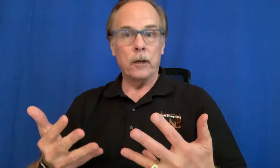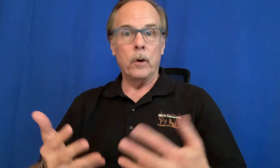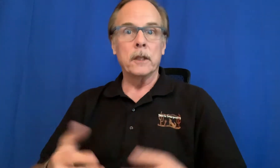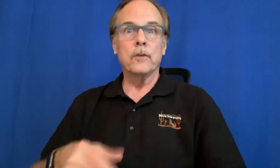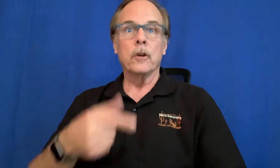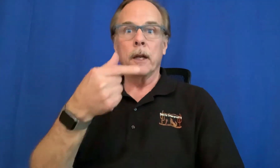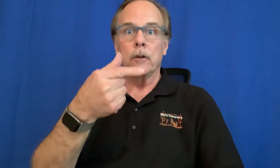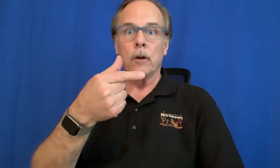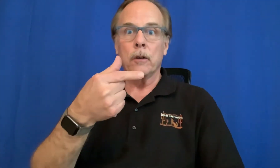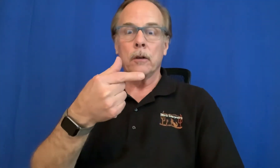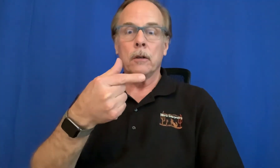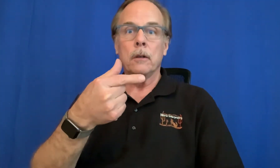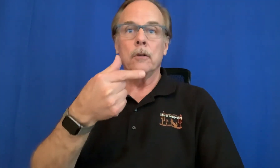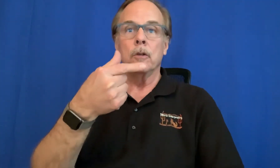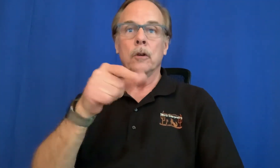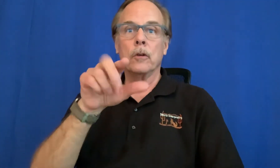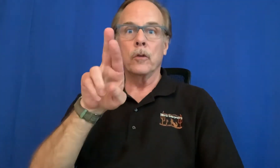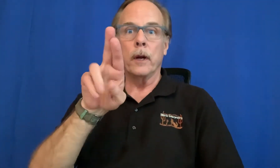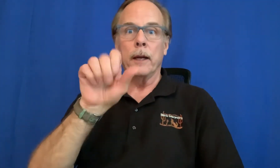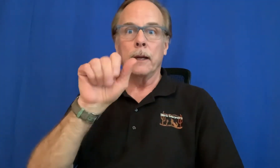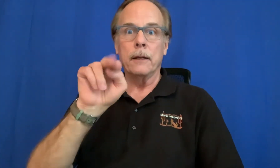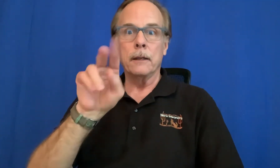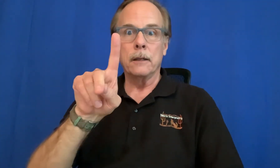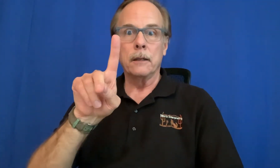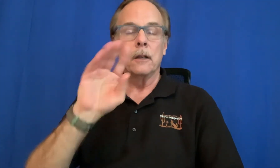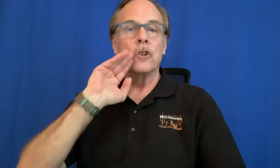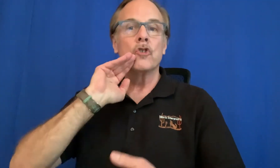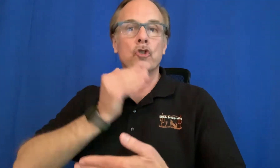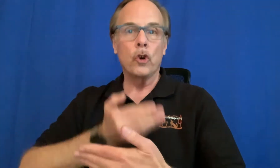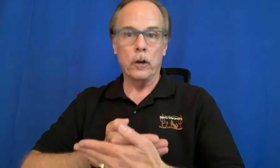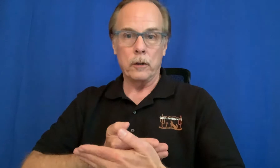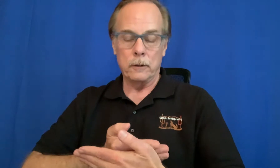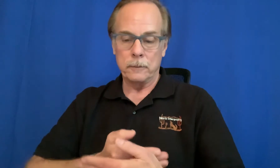Likewise for granddaughter, you go granddaughter.